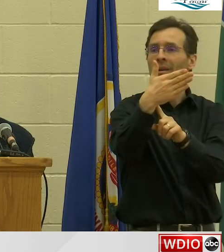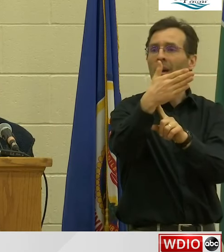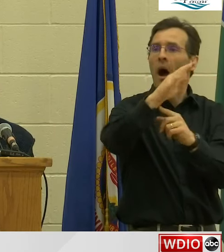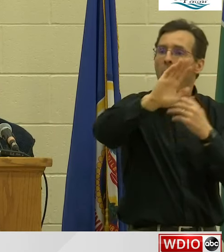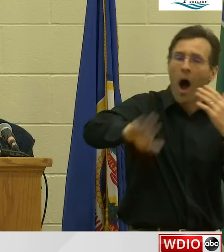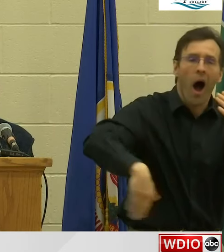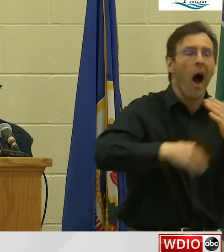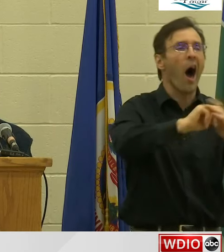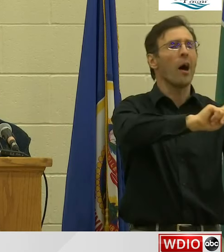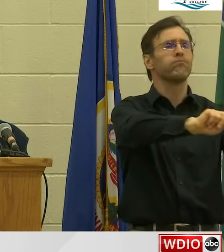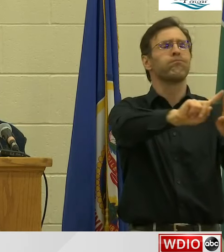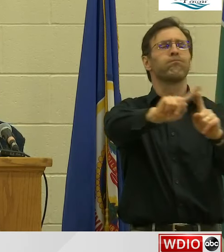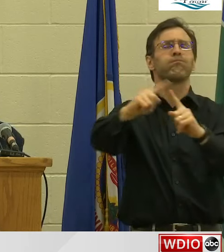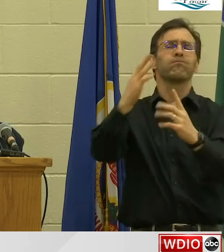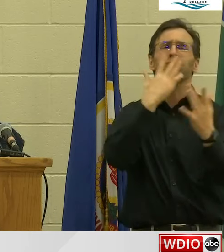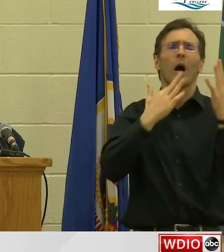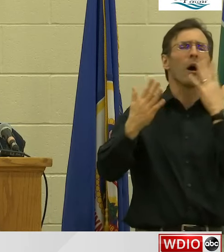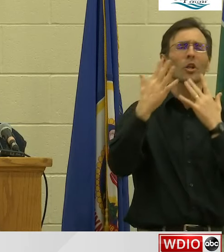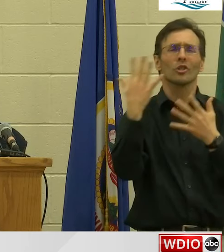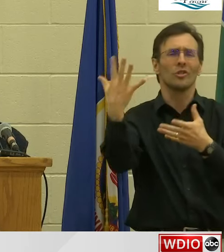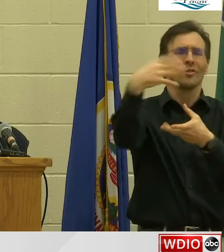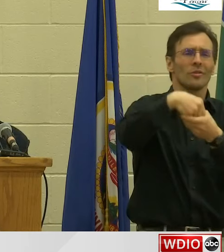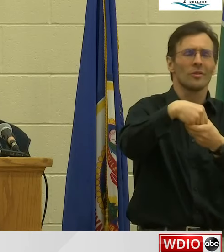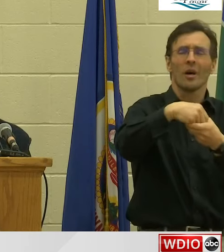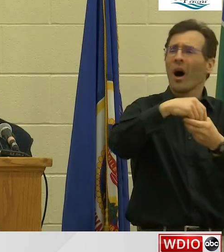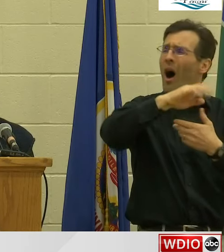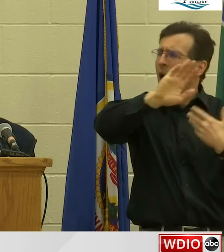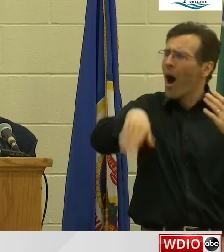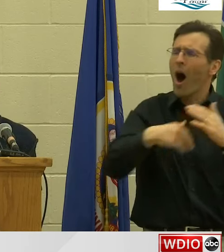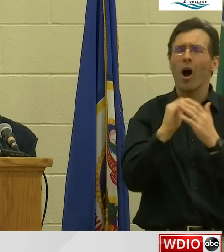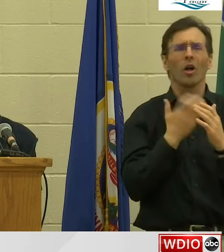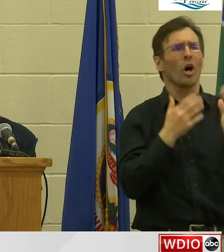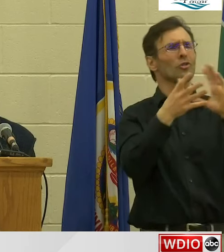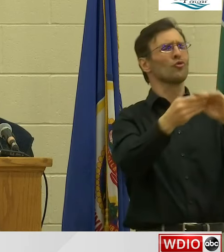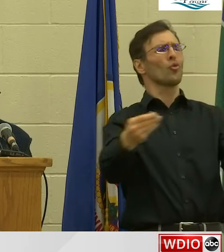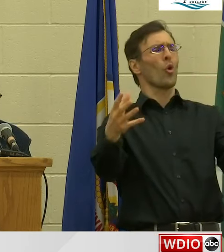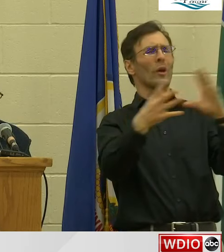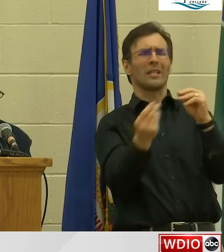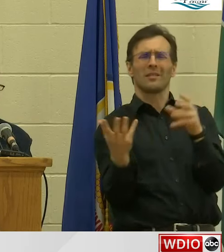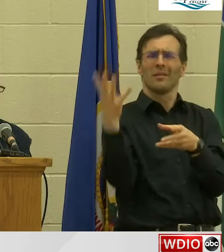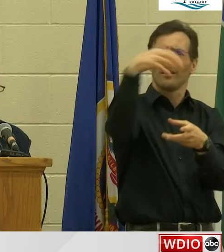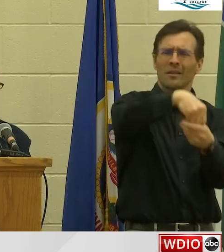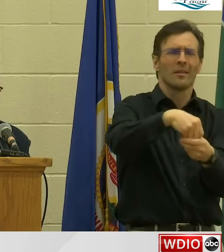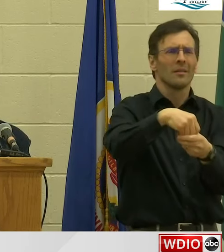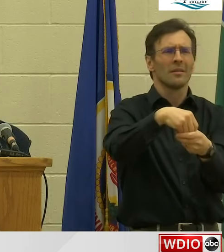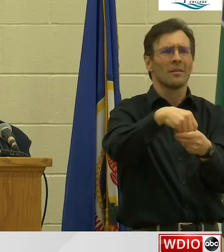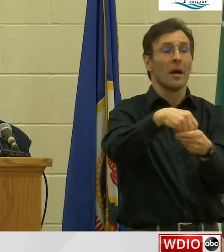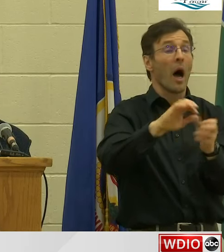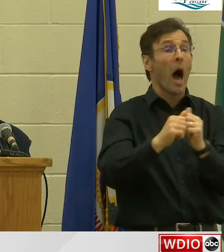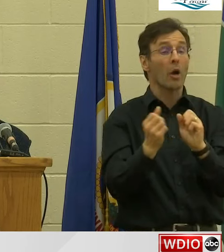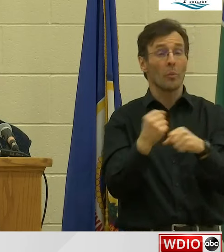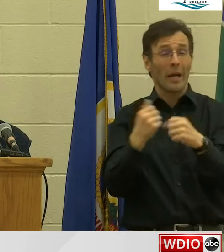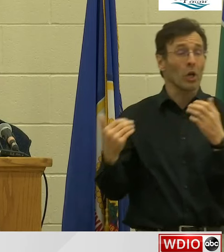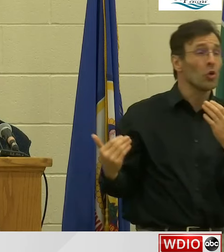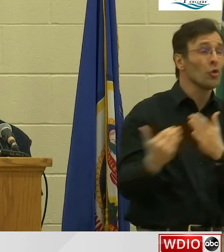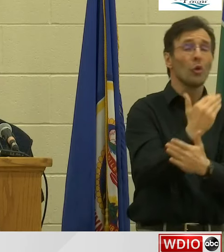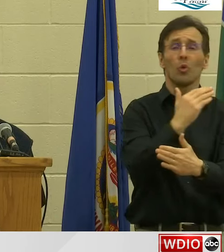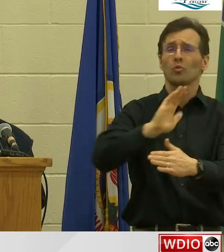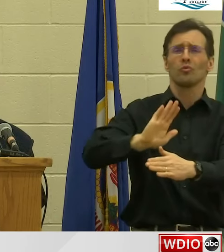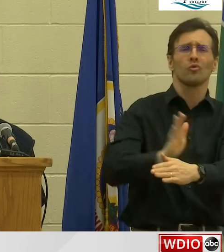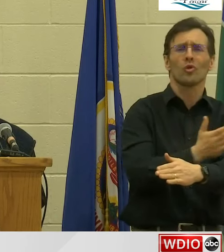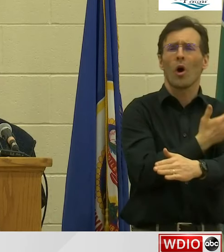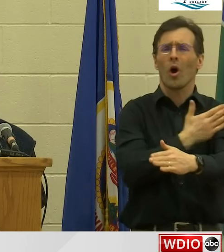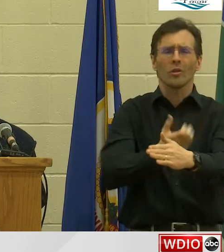our colors, all our stories? How shall we compose a new anthem